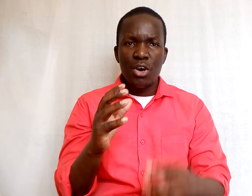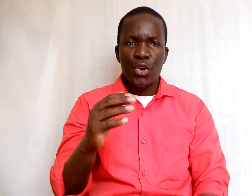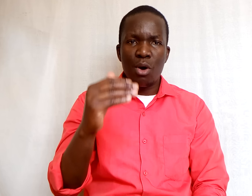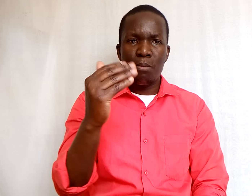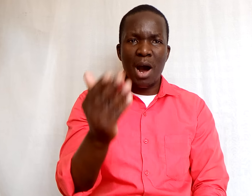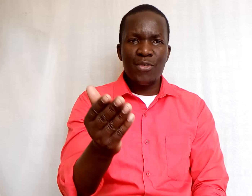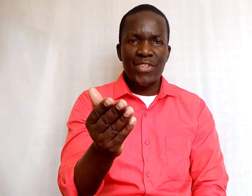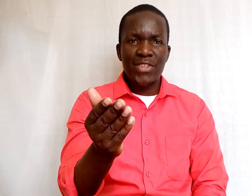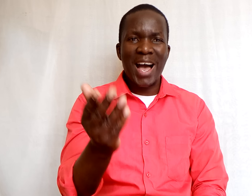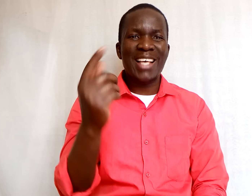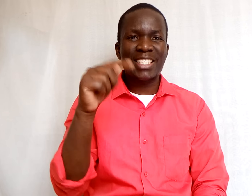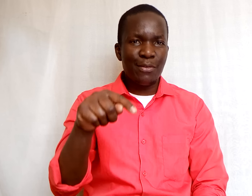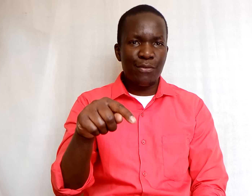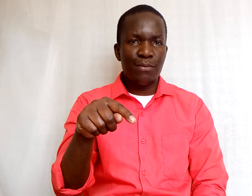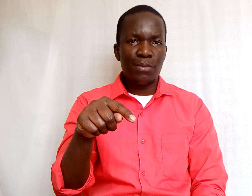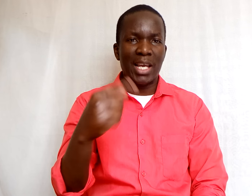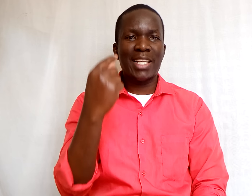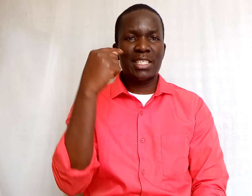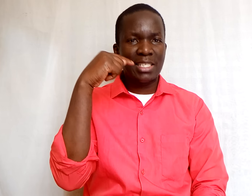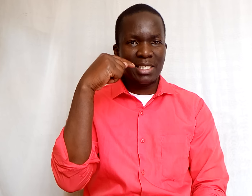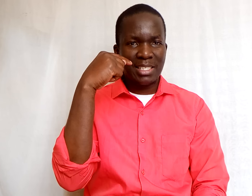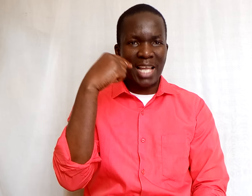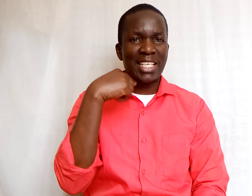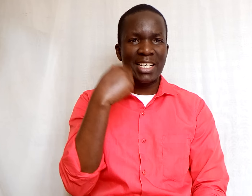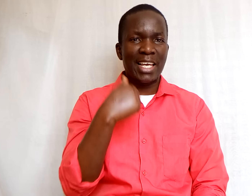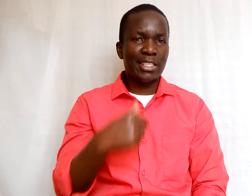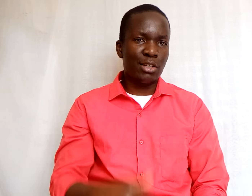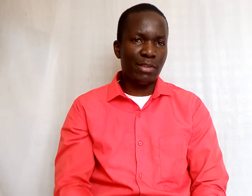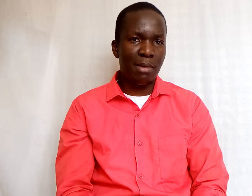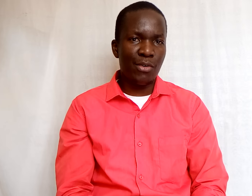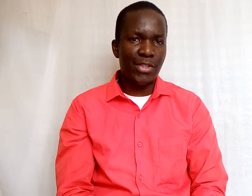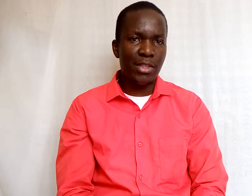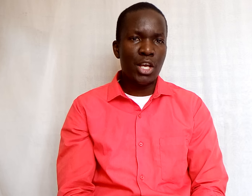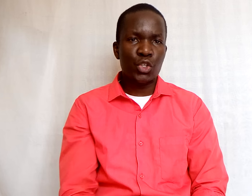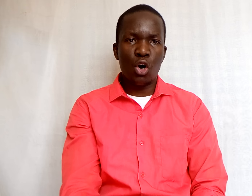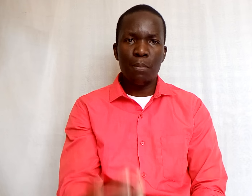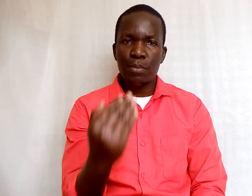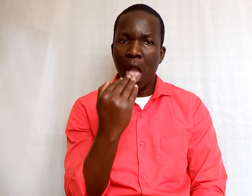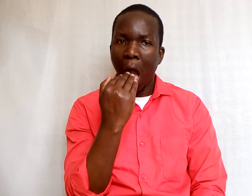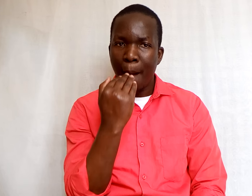your mouth as if it's touching the inside of the mouth. So